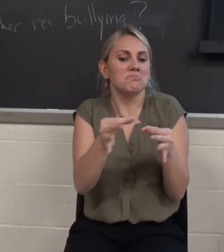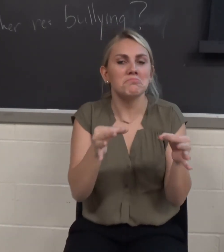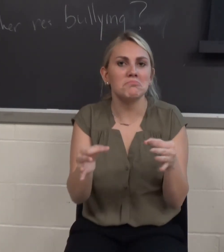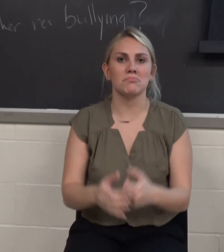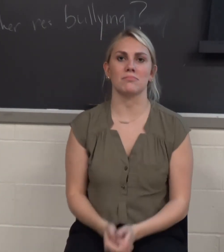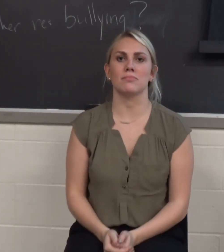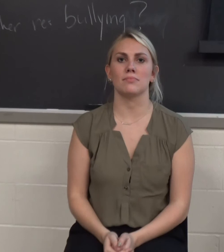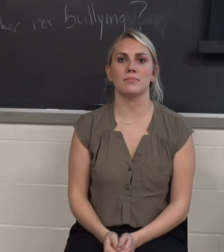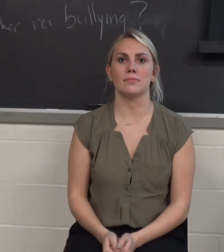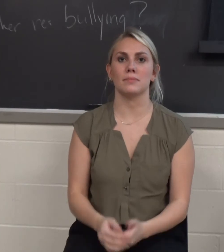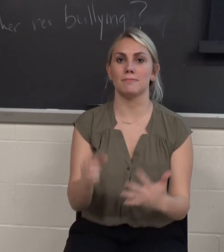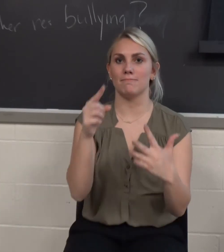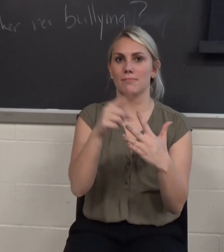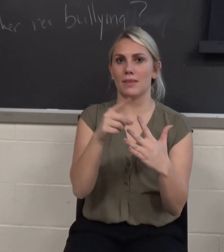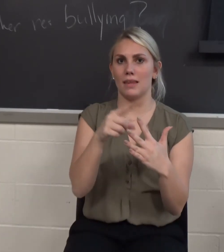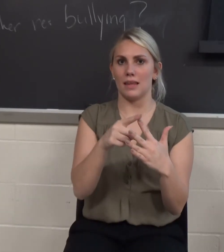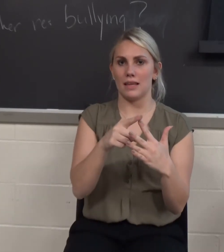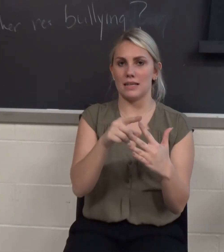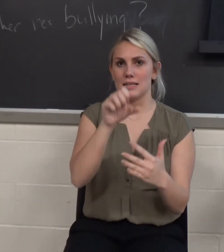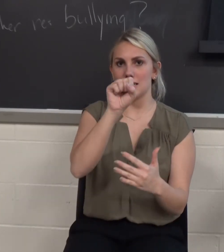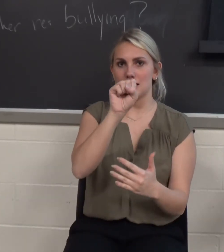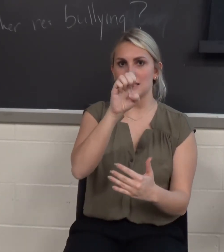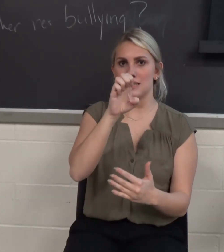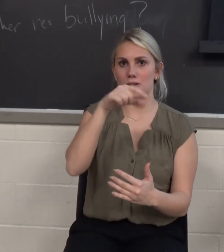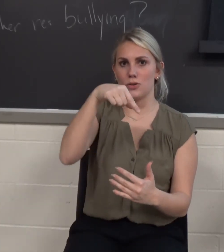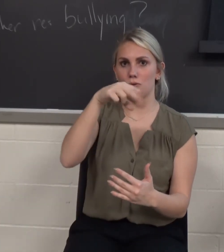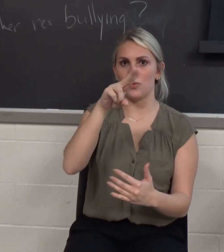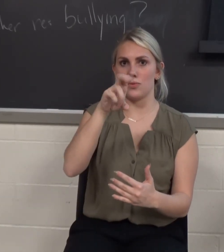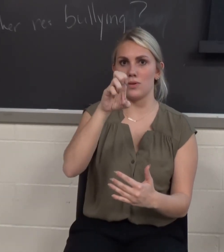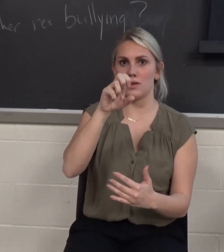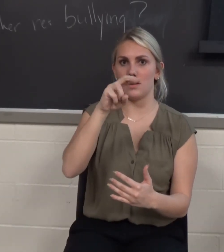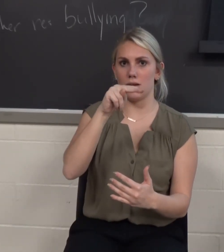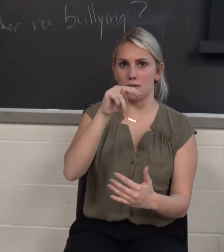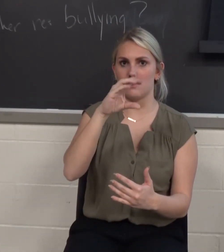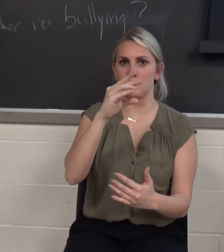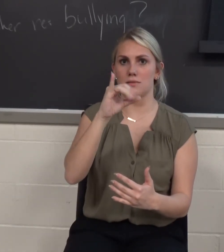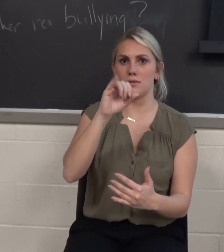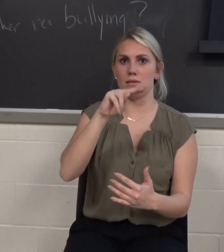Sequencing is the second structure. Sequencing, what do you think sequencing is?